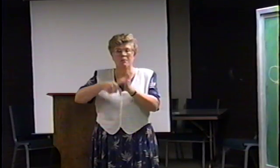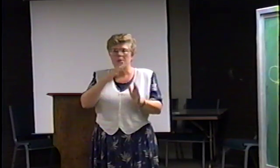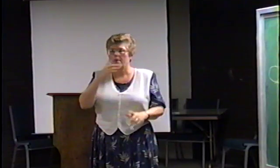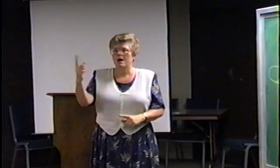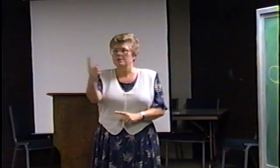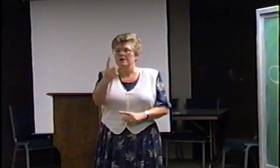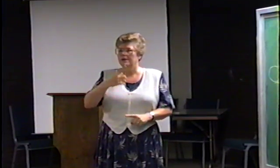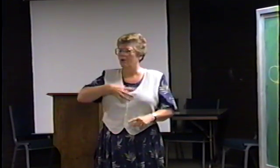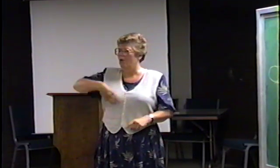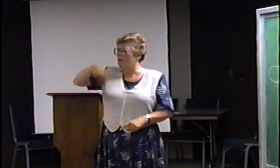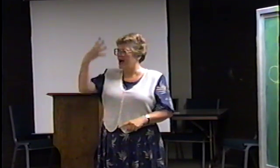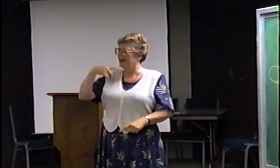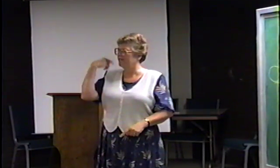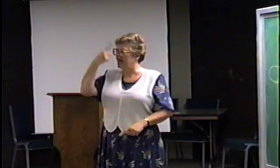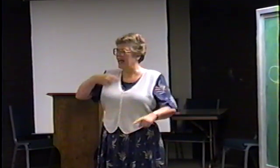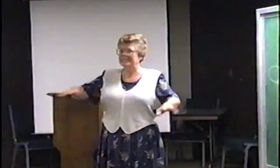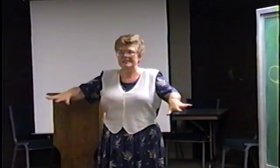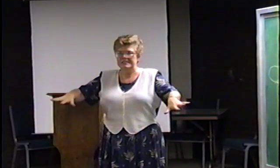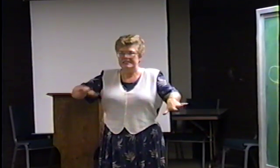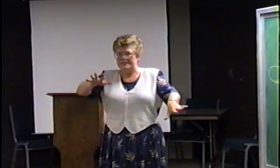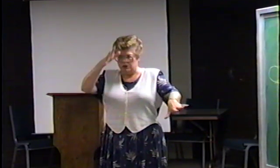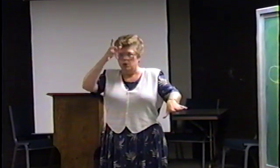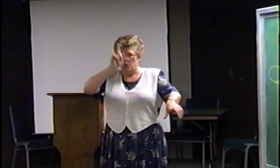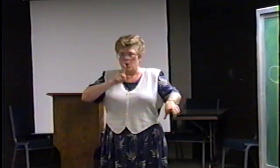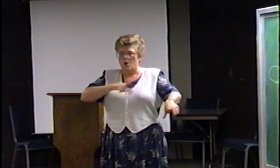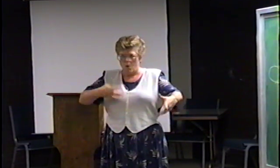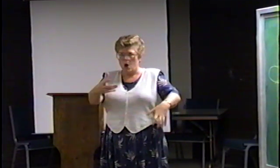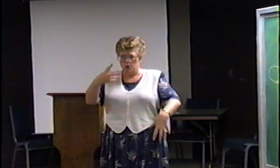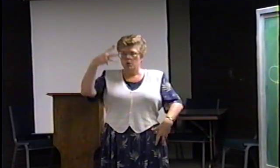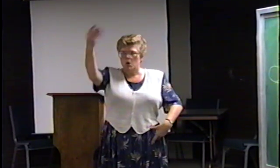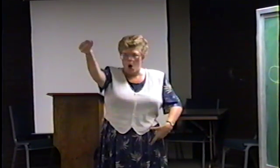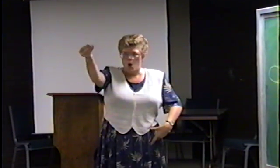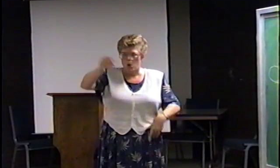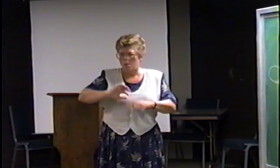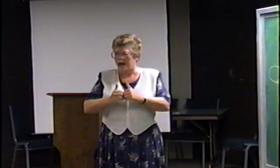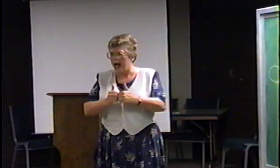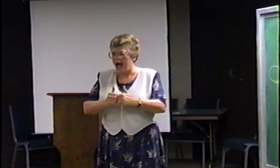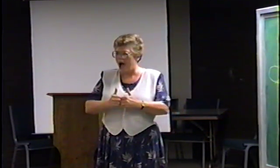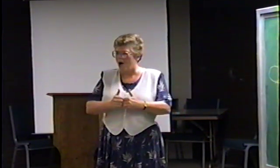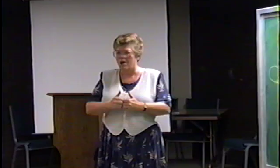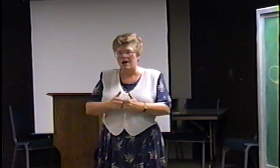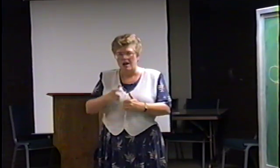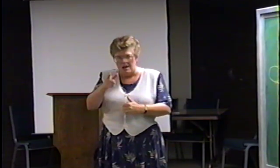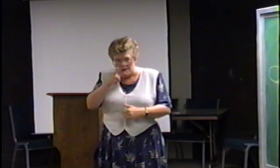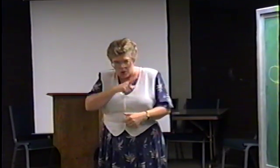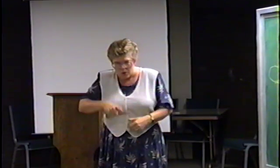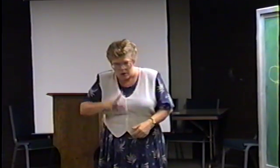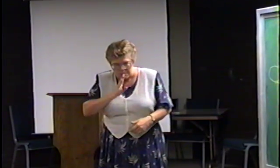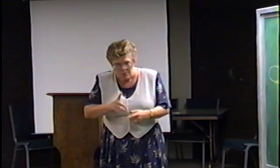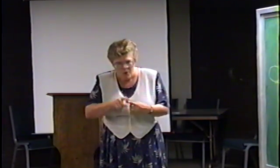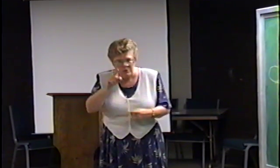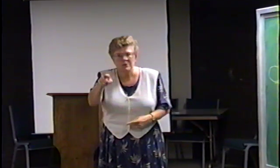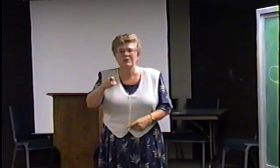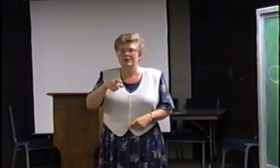my mom. I say, you want you go? How? Lord spoke to you.